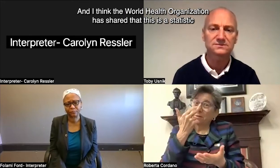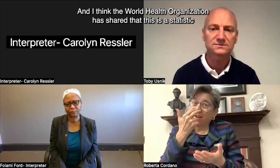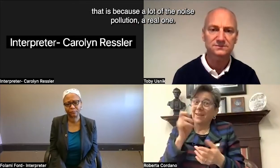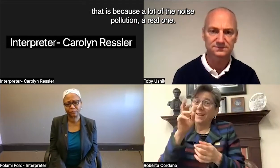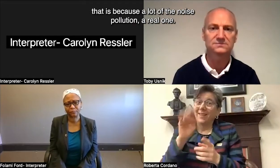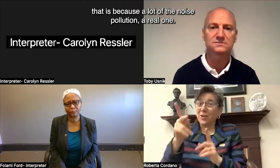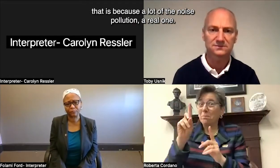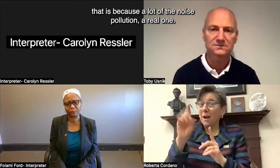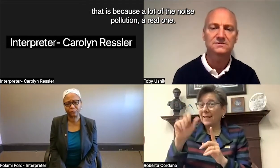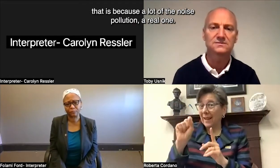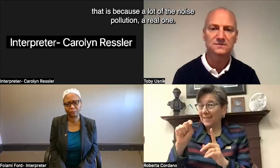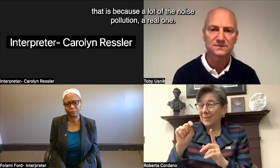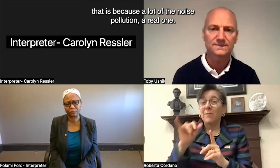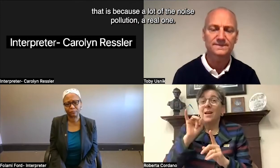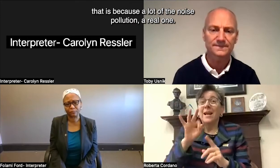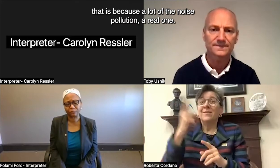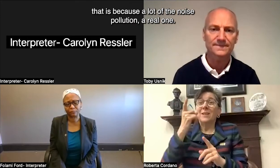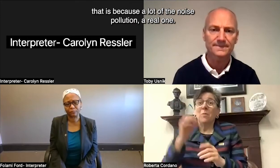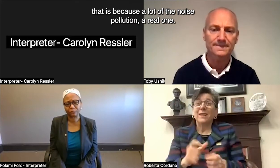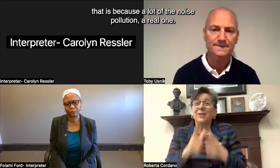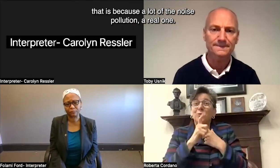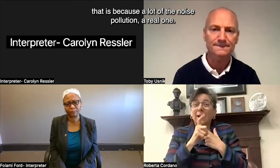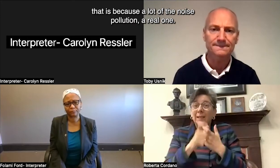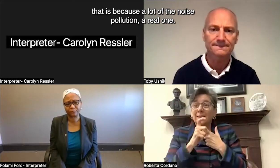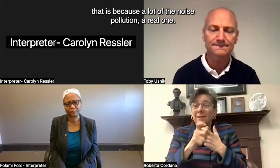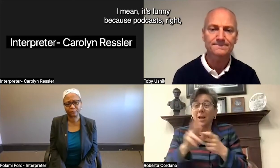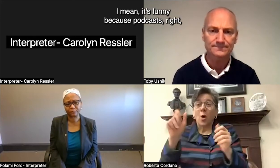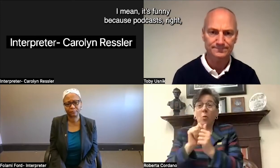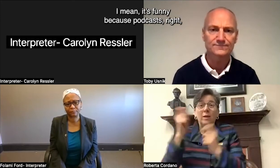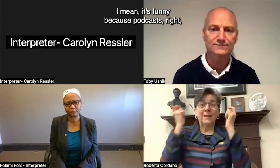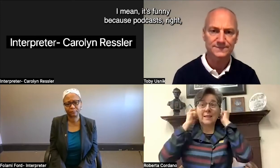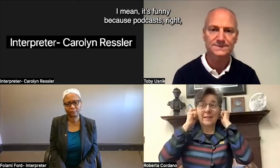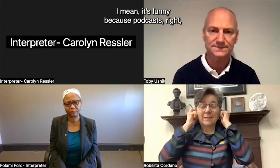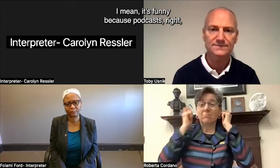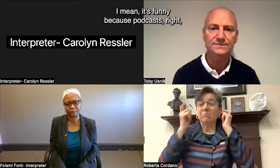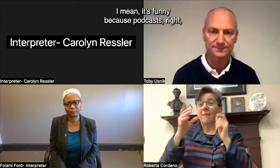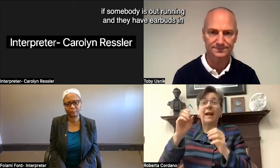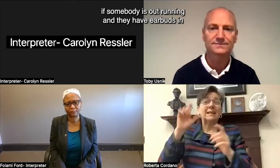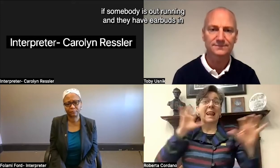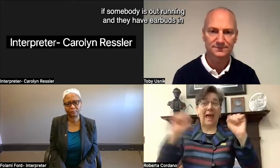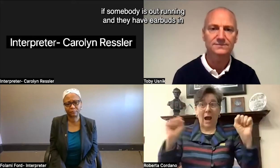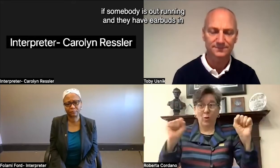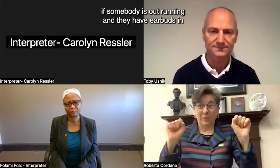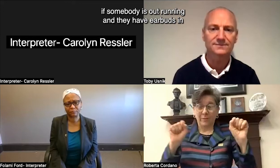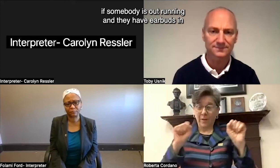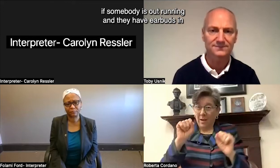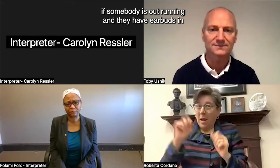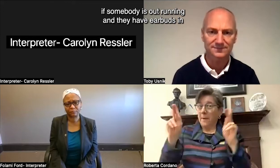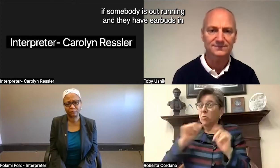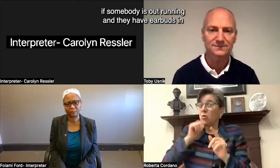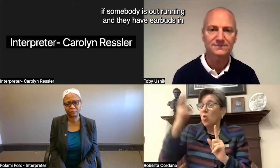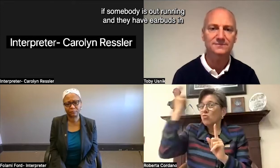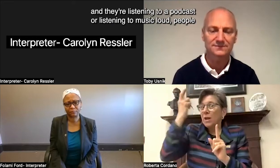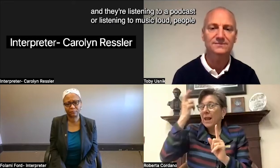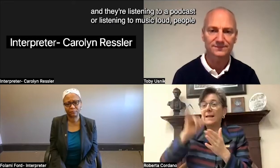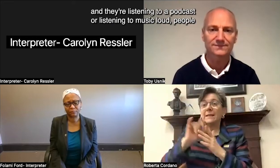of the noise pollution, a real one. I mean, it's funny because podcasts, right? If somebody is out running and they have earbuds in and they're listening to a